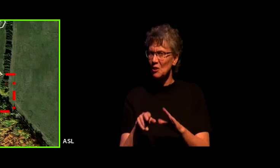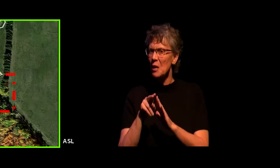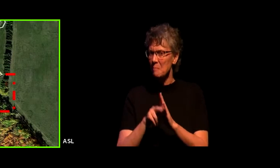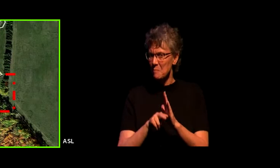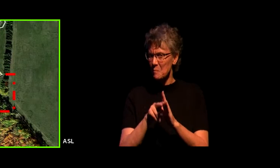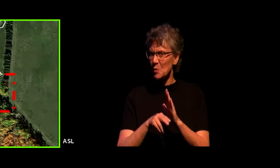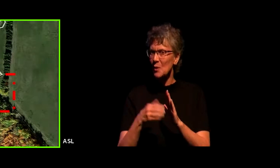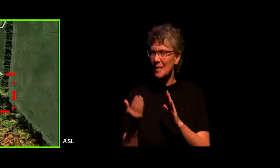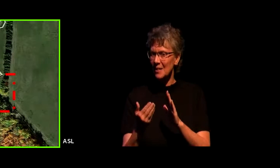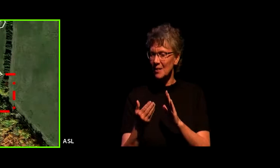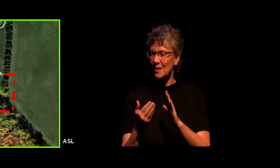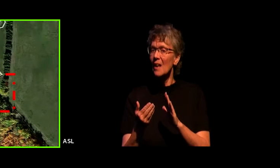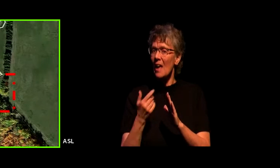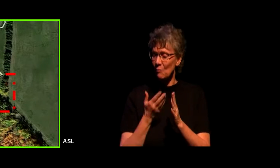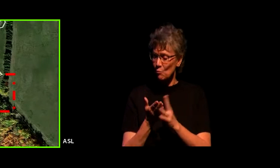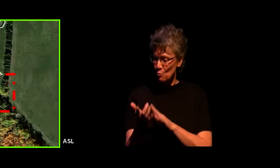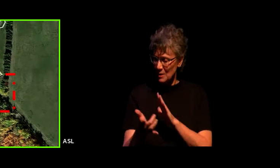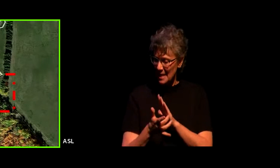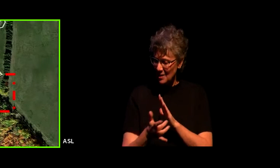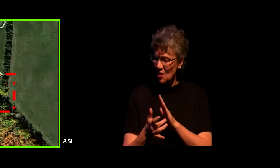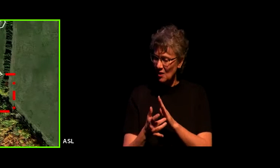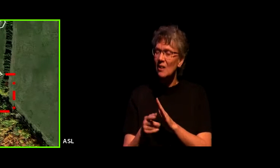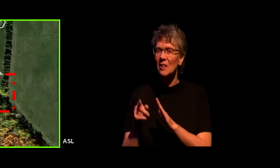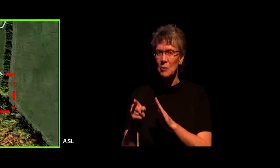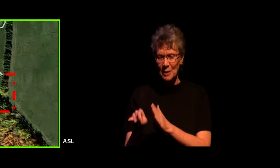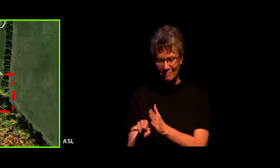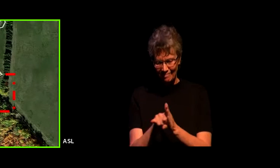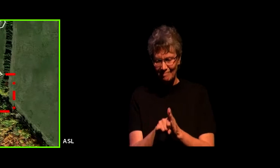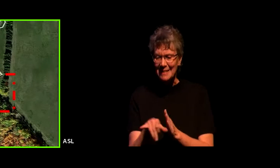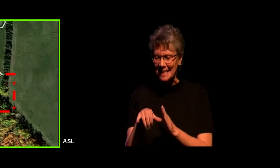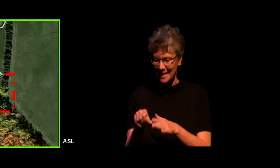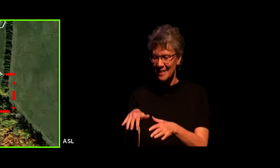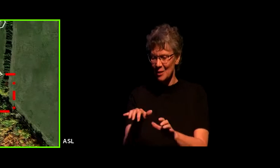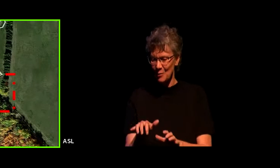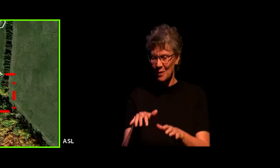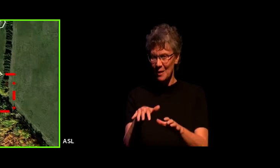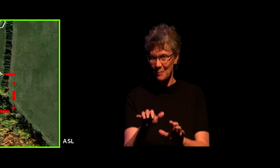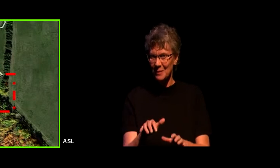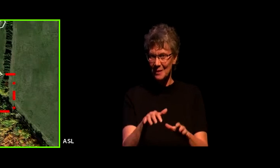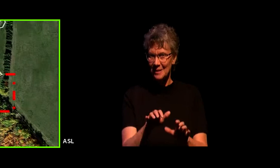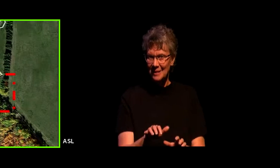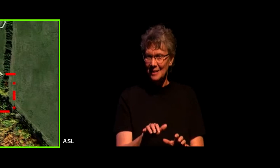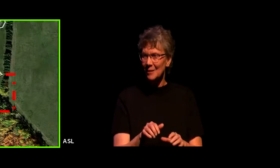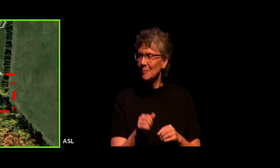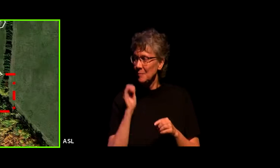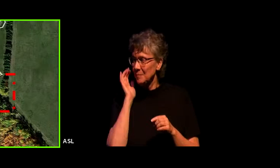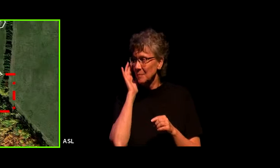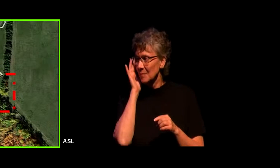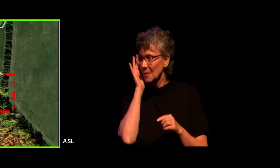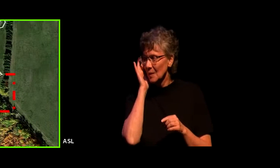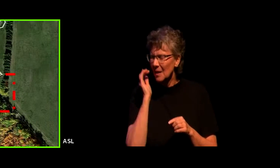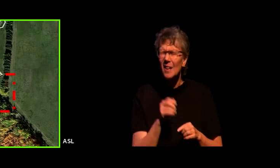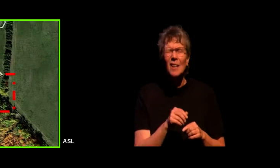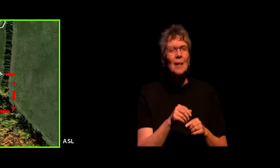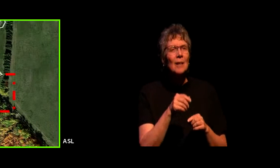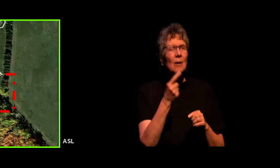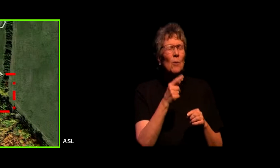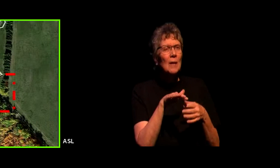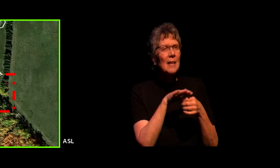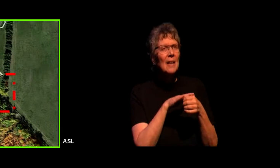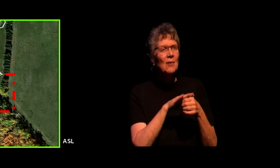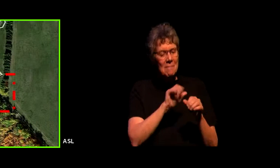behind the college was very clearly disturbed. It was almost too even. You wouldn't expect Earth to be that even. So something had